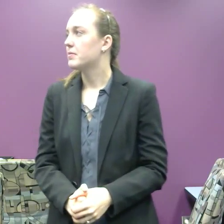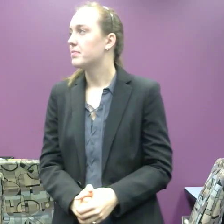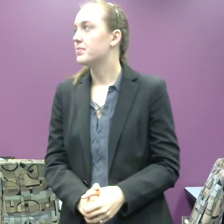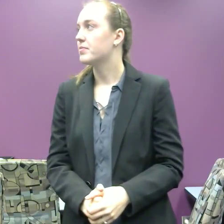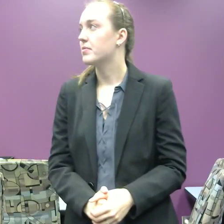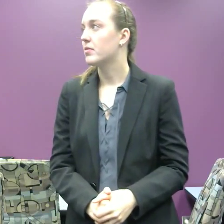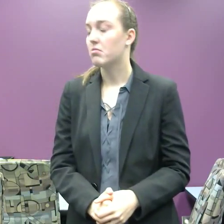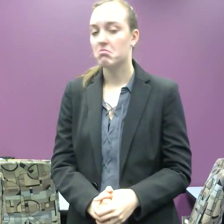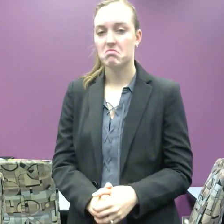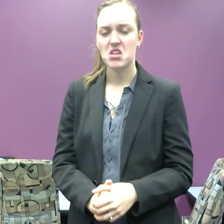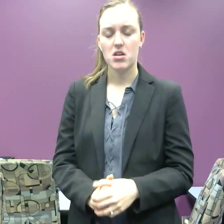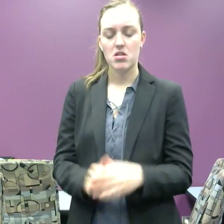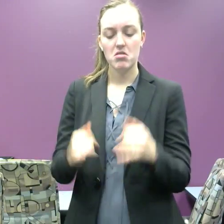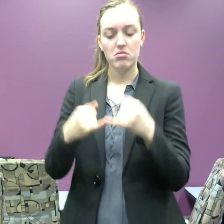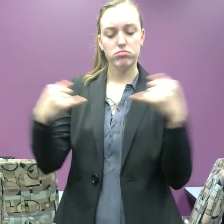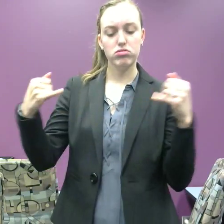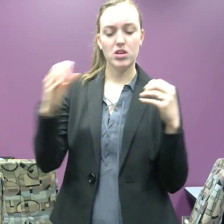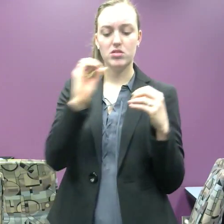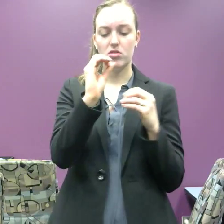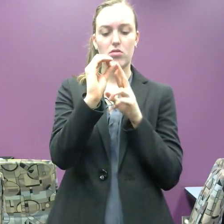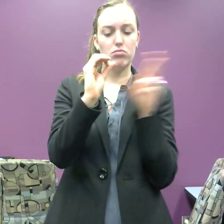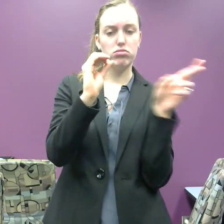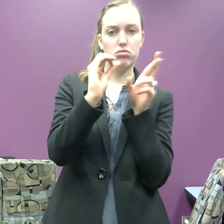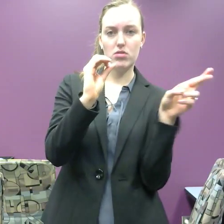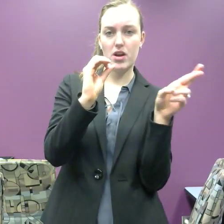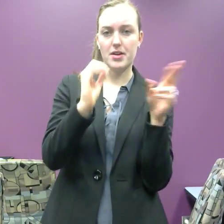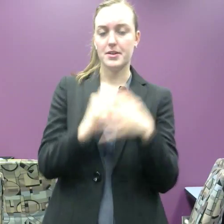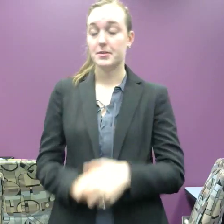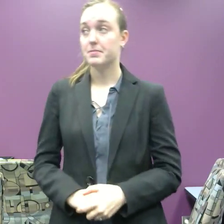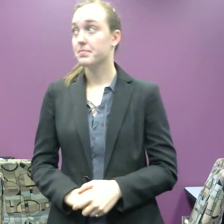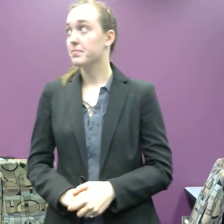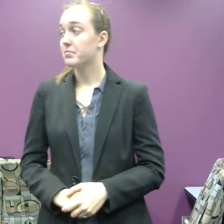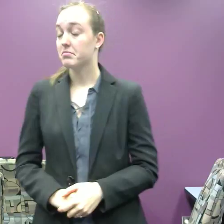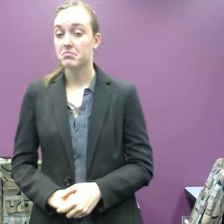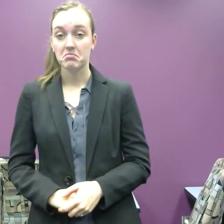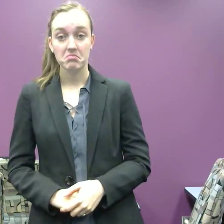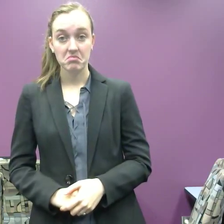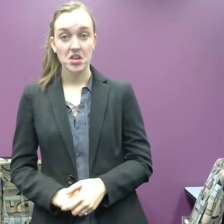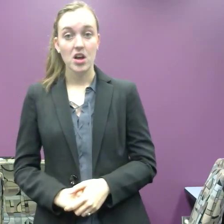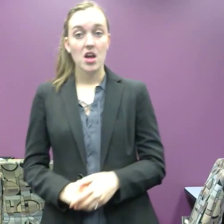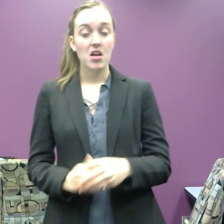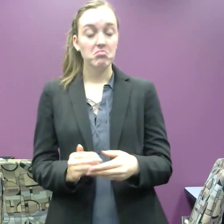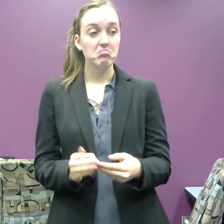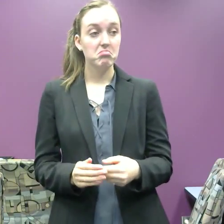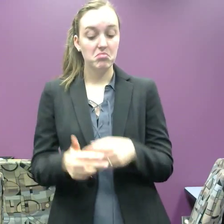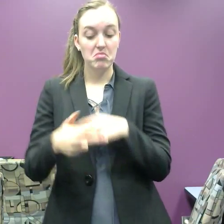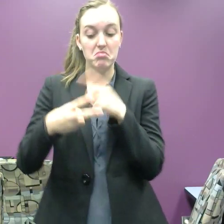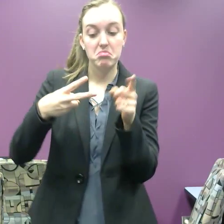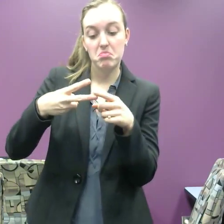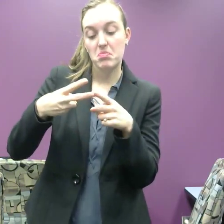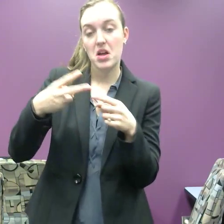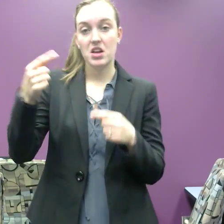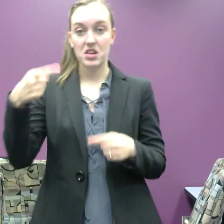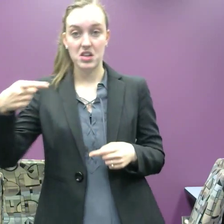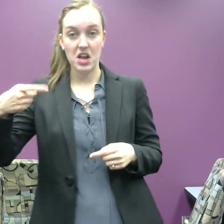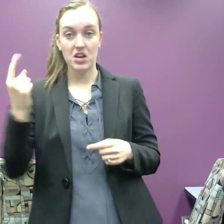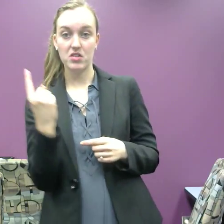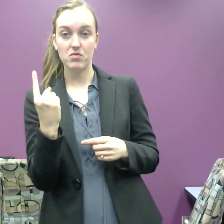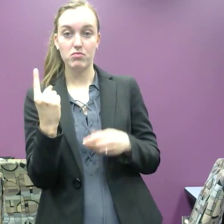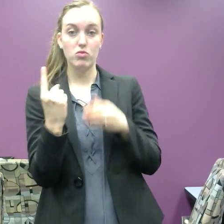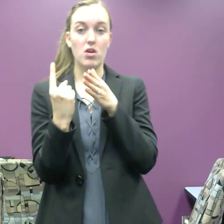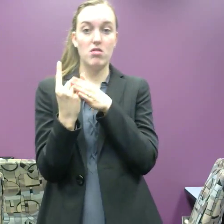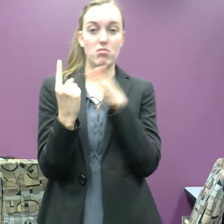Okay, it's on the right side of 0. It's also on the right side of -1, isn't it? That will be important in a